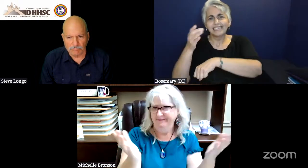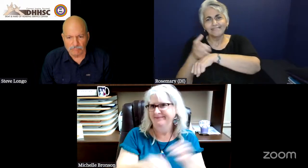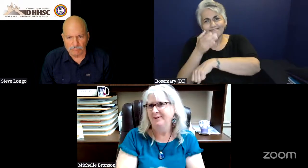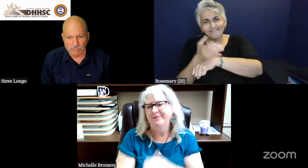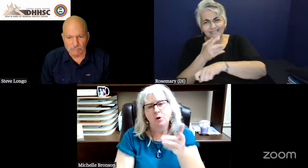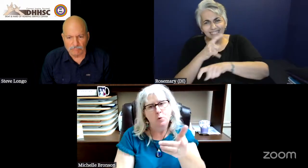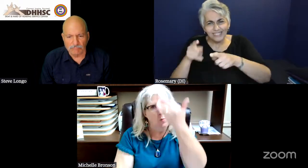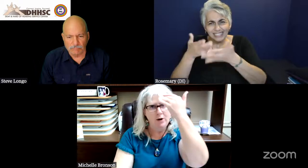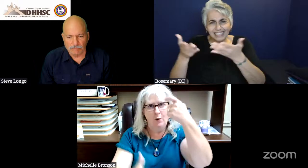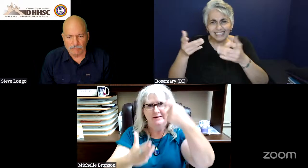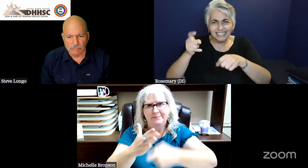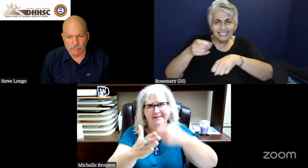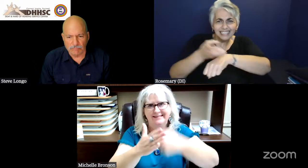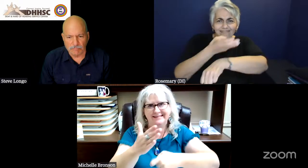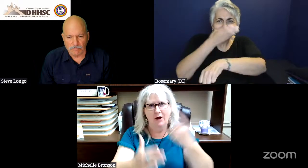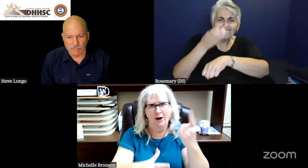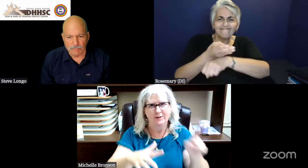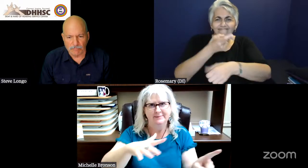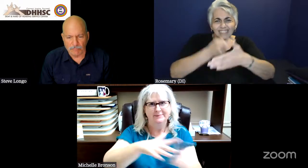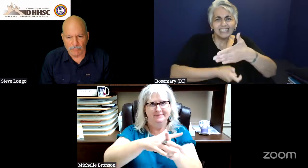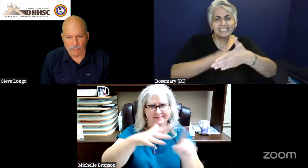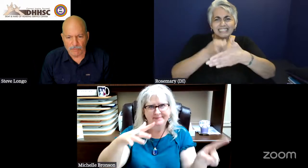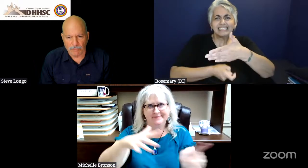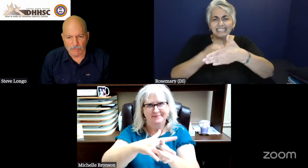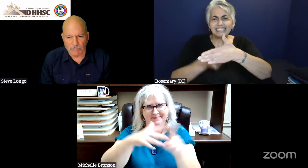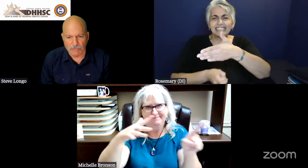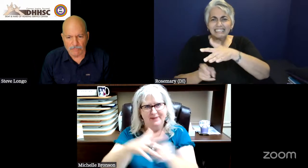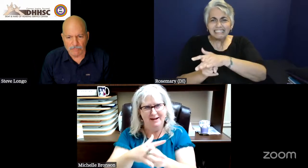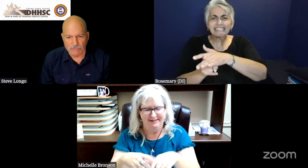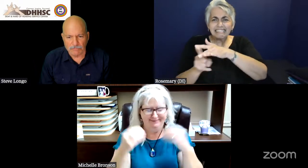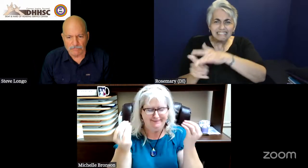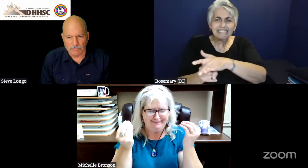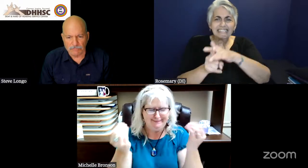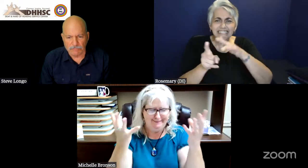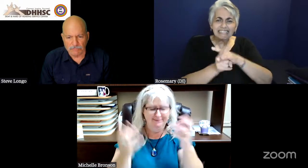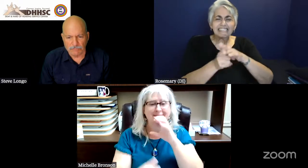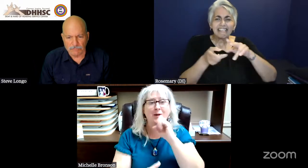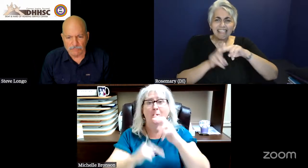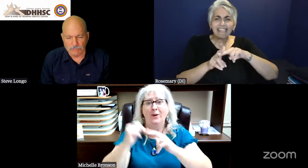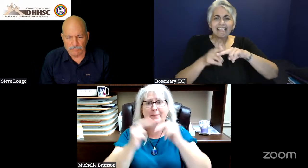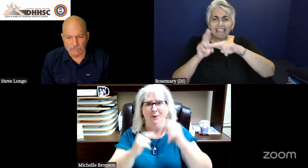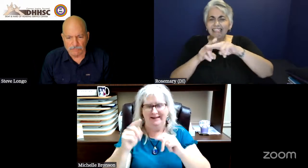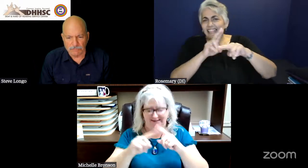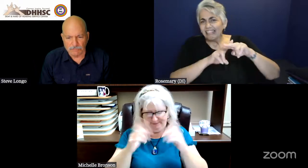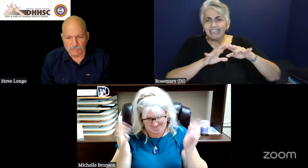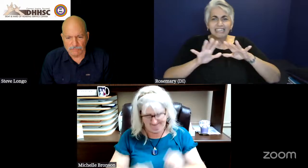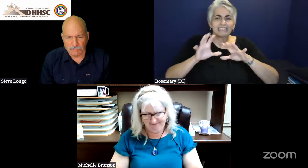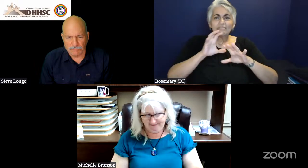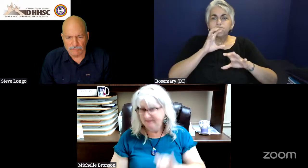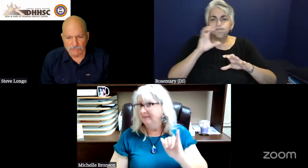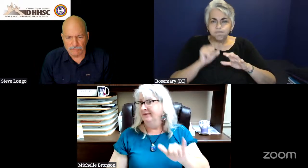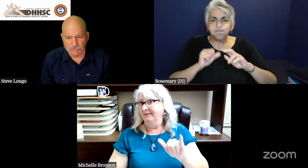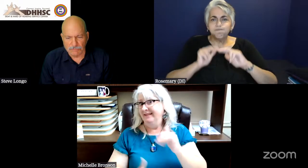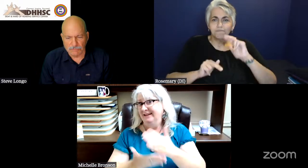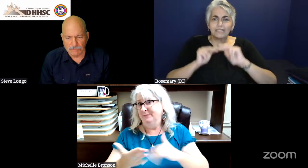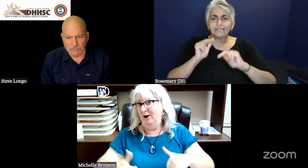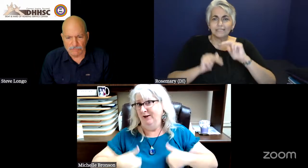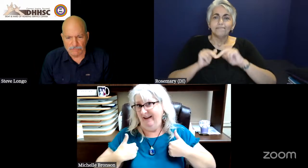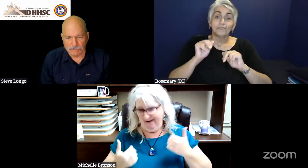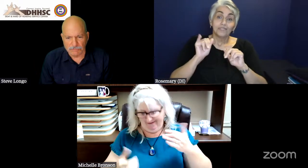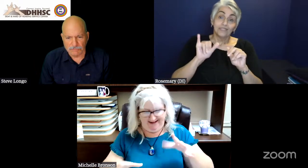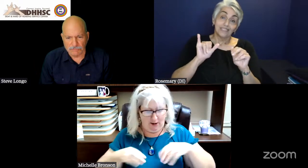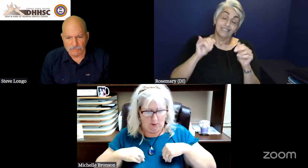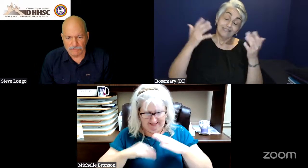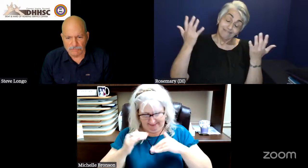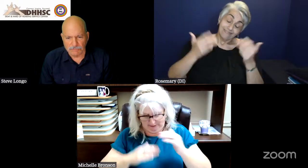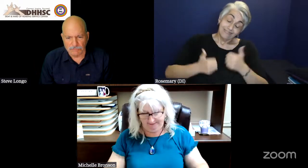more things we have to work on, the bathrooms and a number of other things. And those things and the costs pop up all the time, you know, and it's